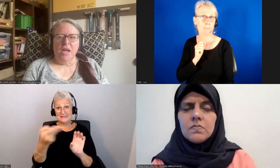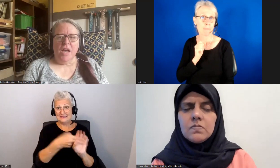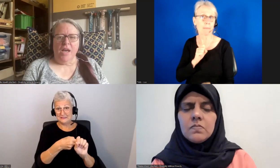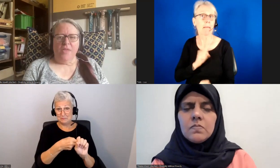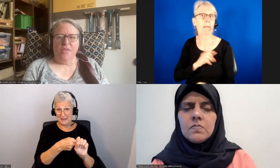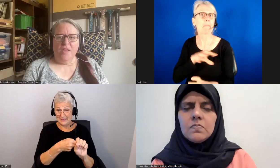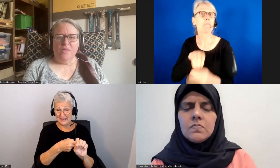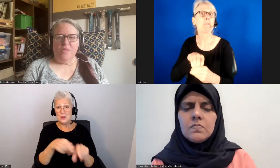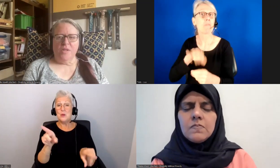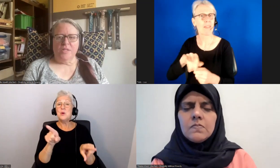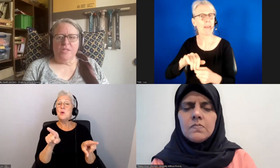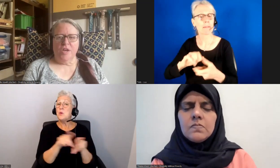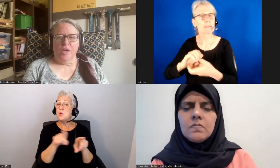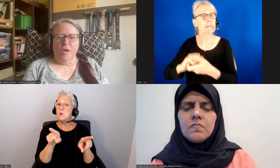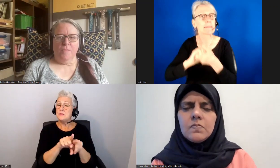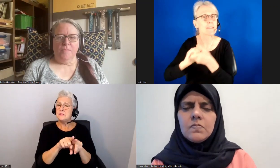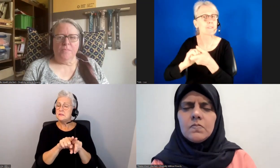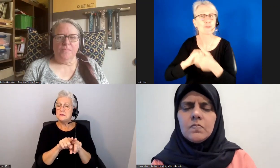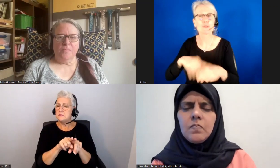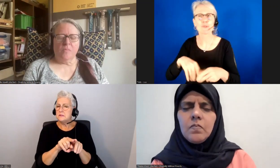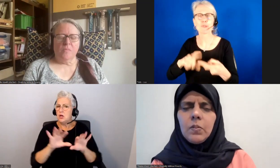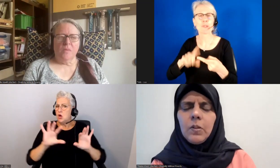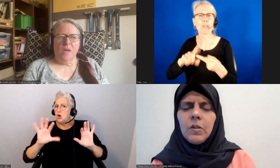Because I think that